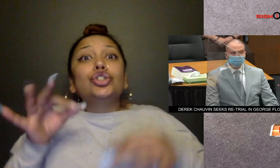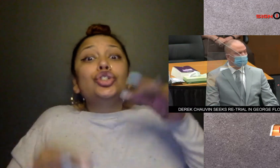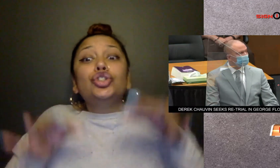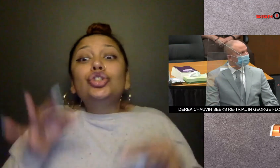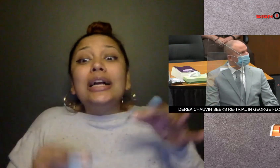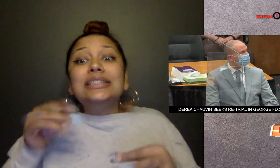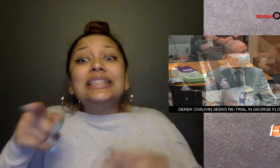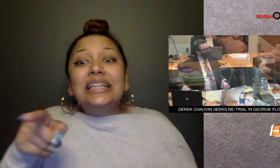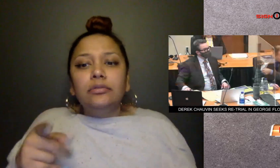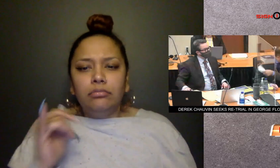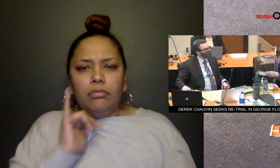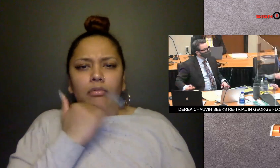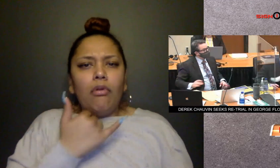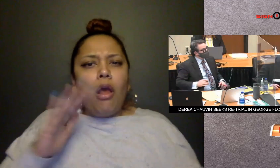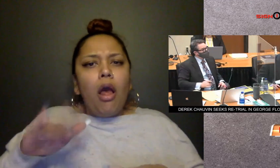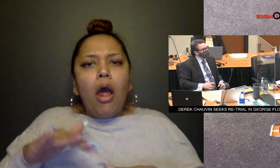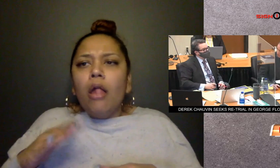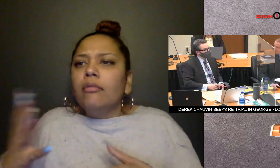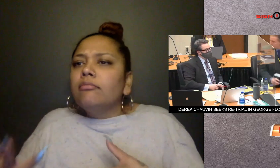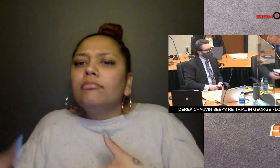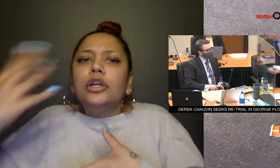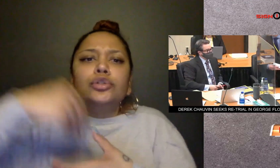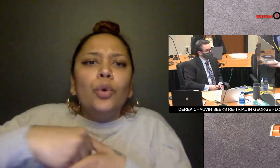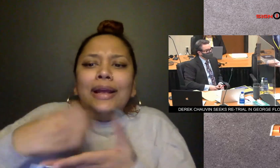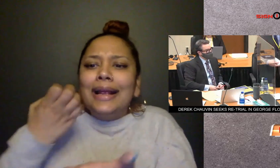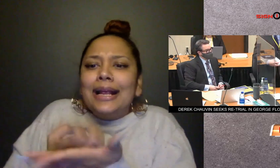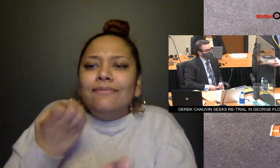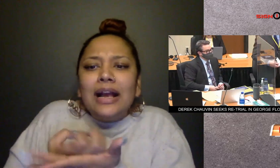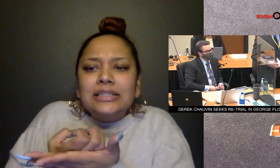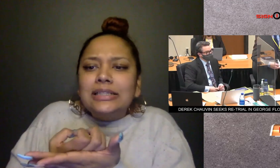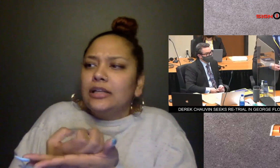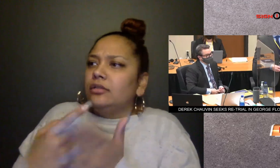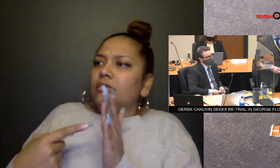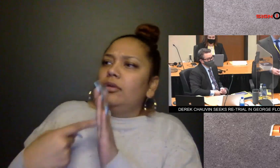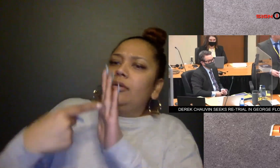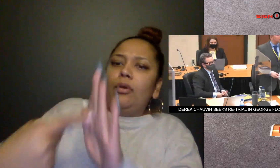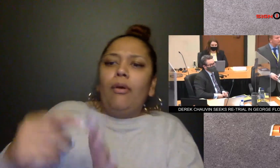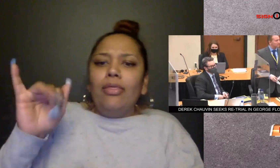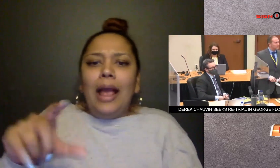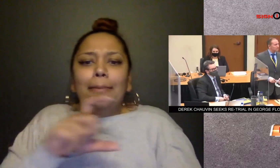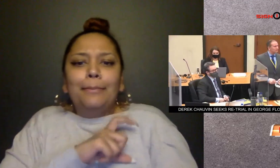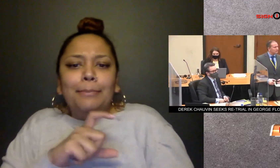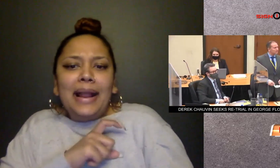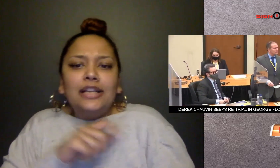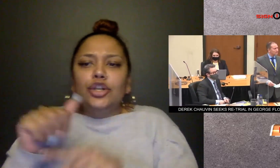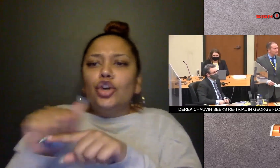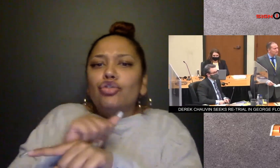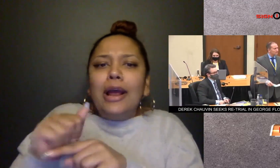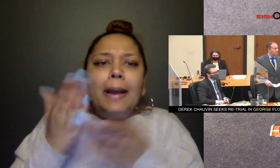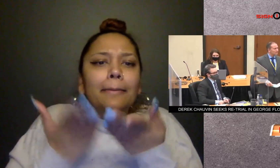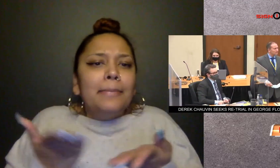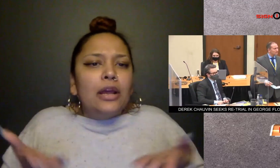it goes on to claim the judge wrongfully excluded evidence about police training materials